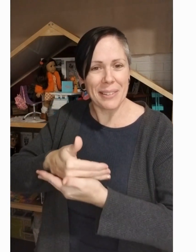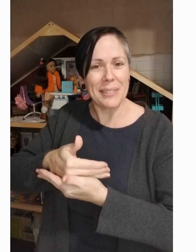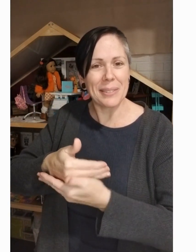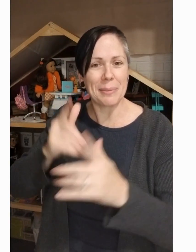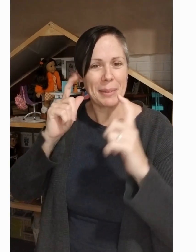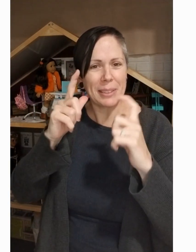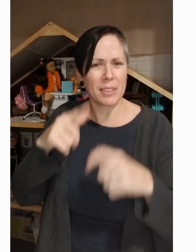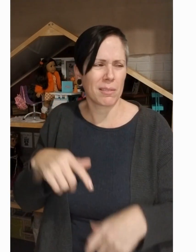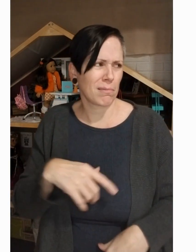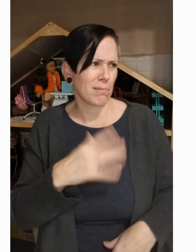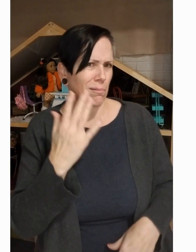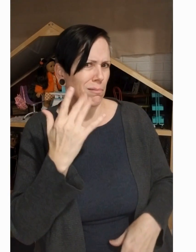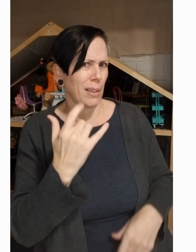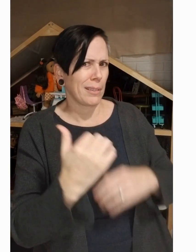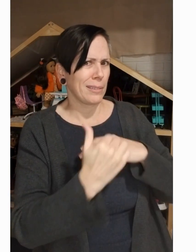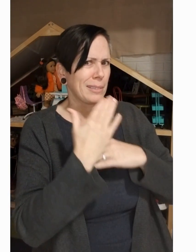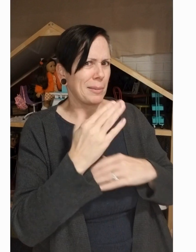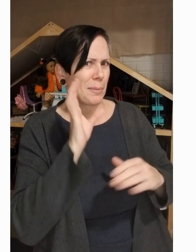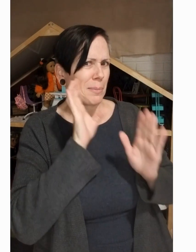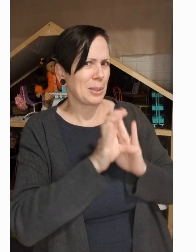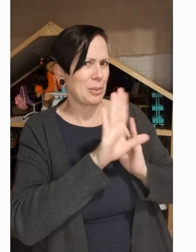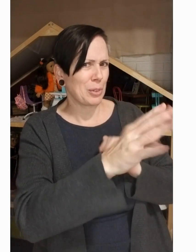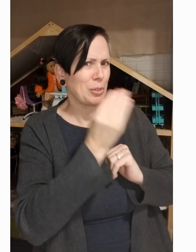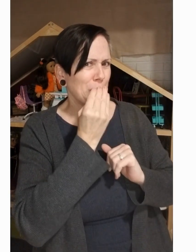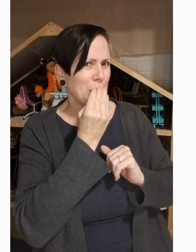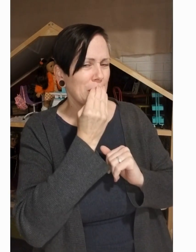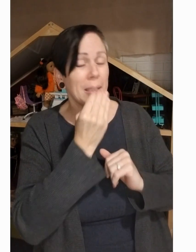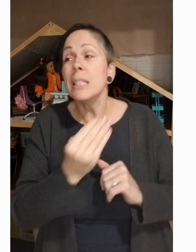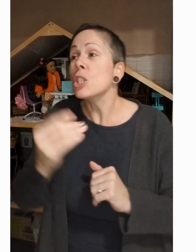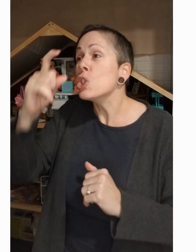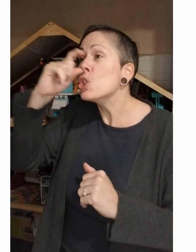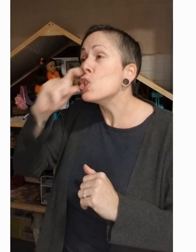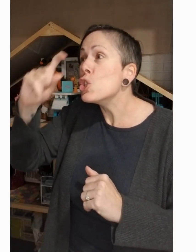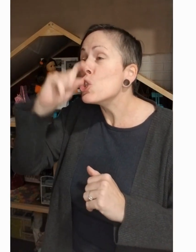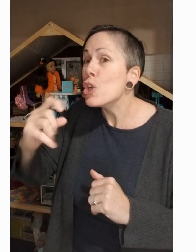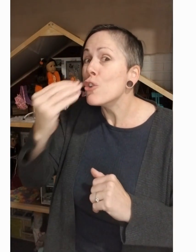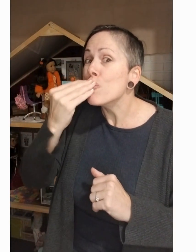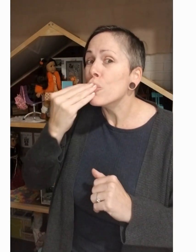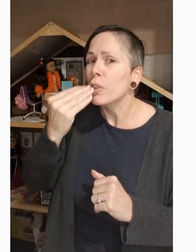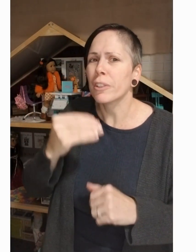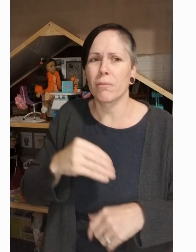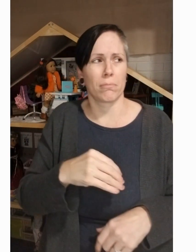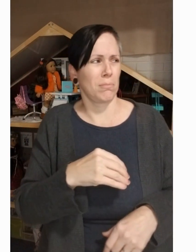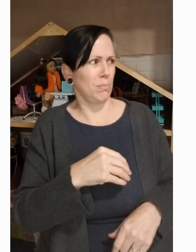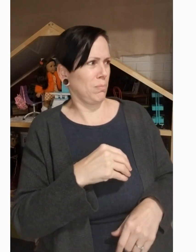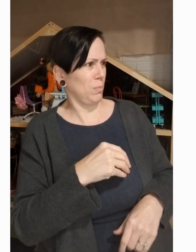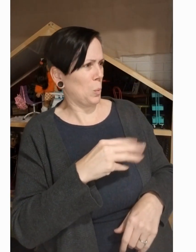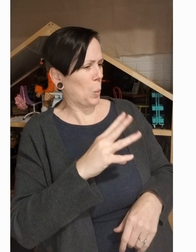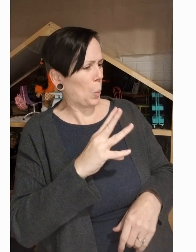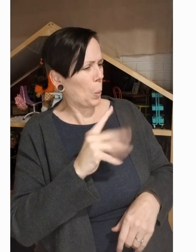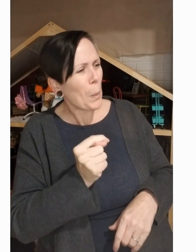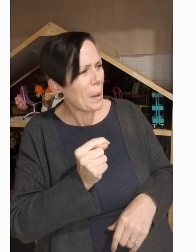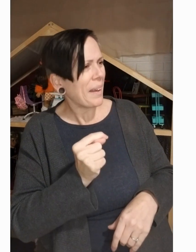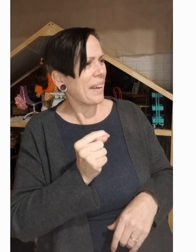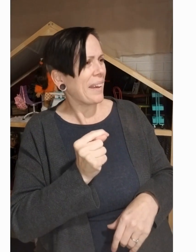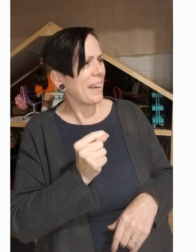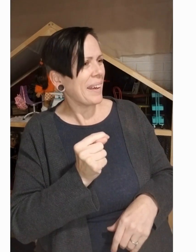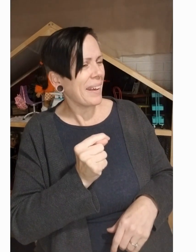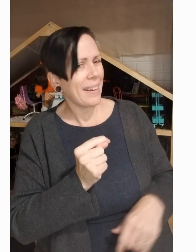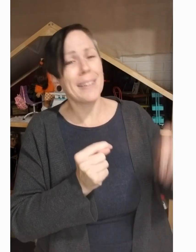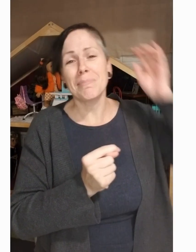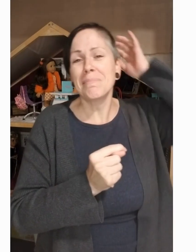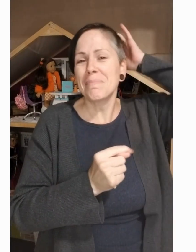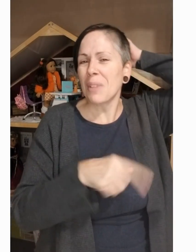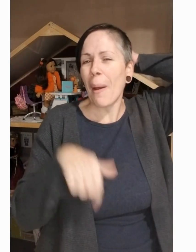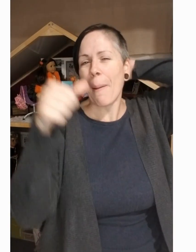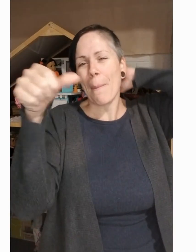of your snacks?" And I was like, "'Cause they're doll snacks." And she was completely did not realize that. I posted